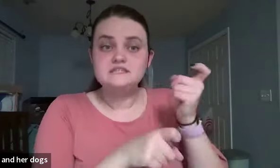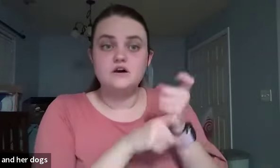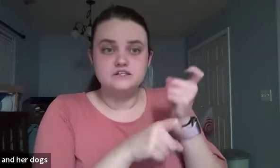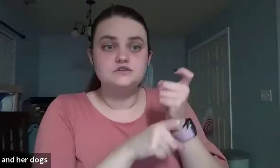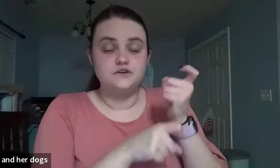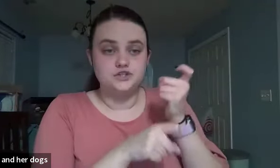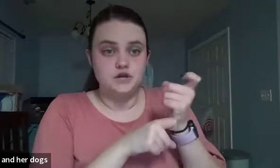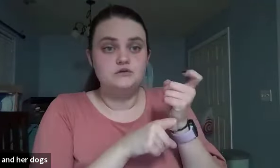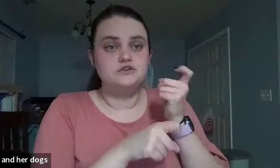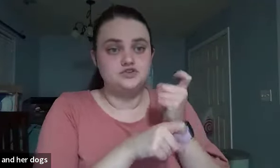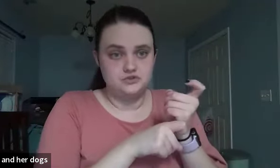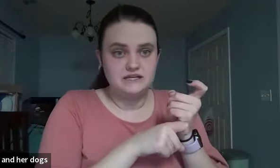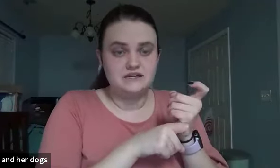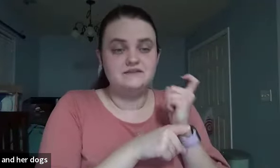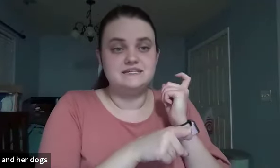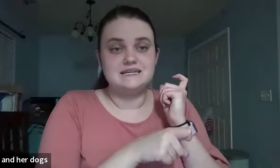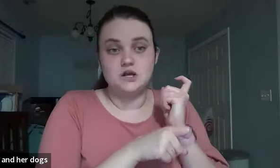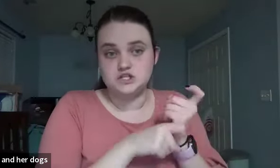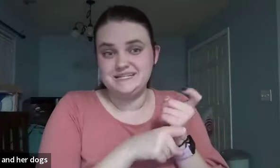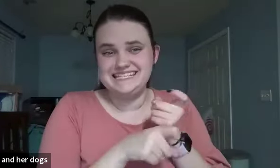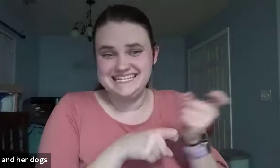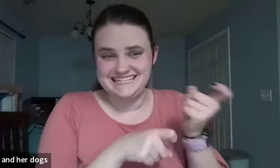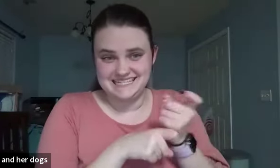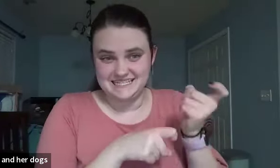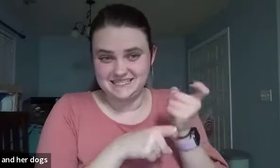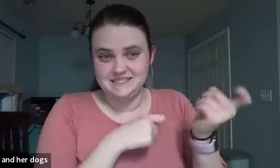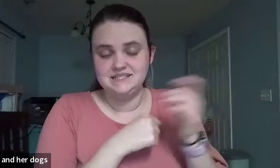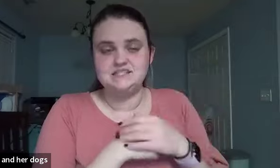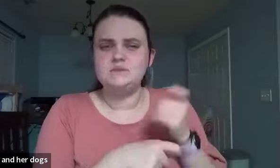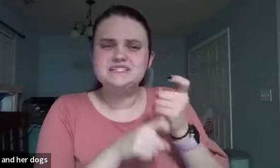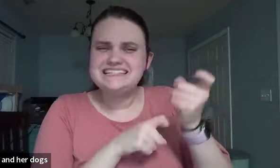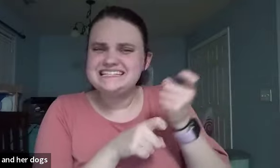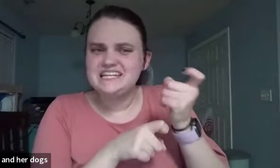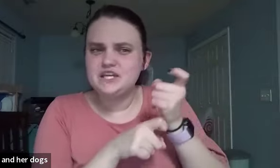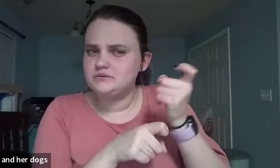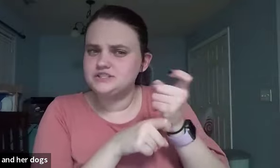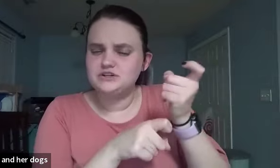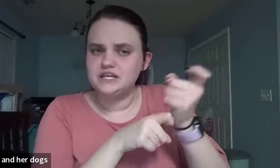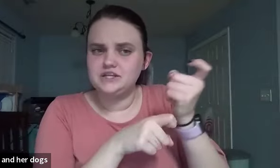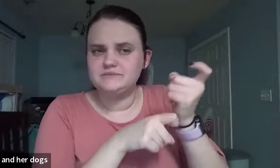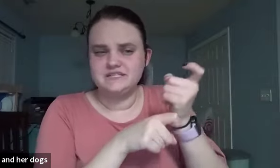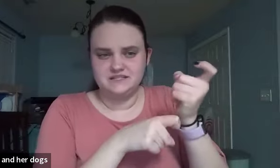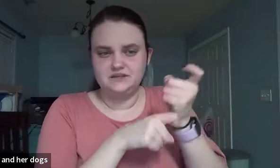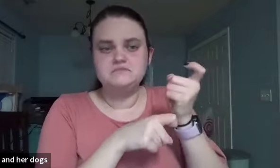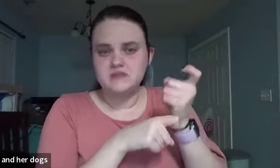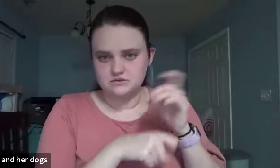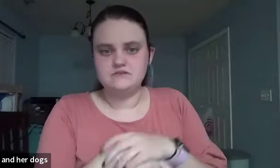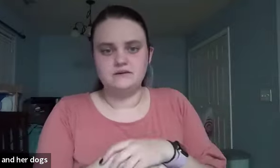This also for joke, trick, this can also be teasing. So I'm just teasing you, I'm just tricking you, I'm teasing you, that sort of